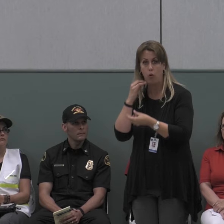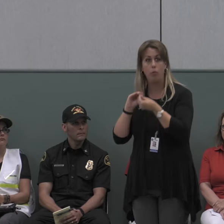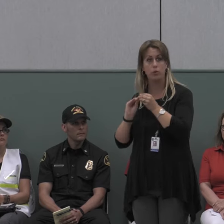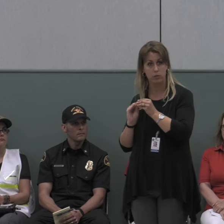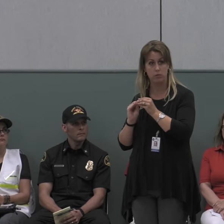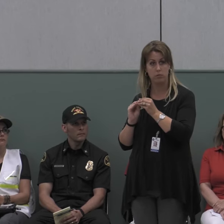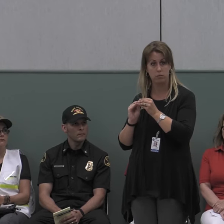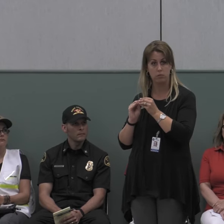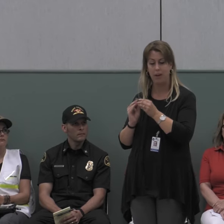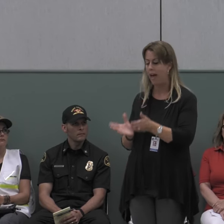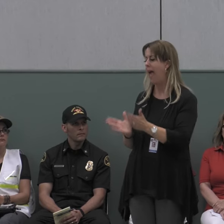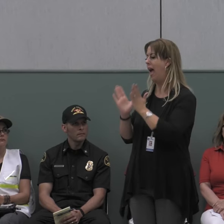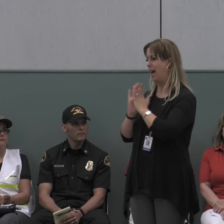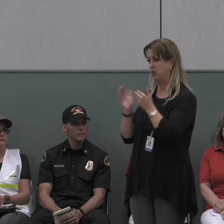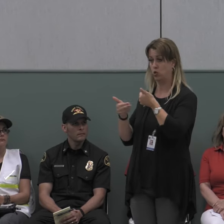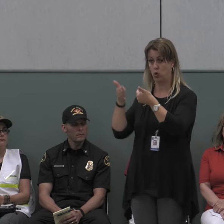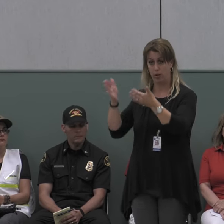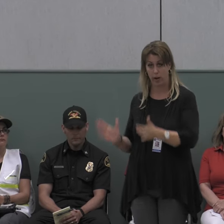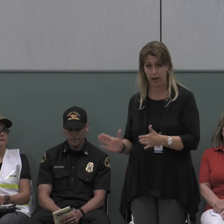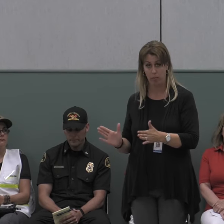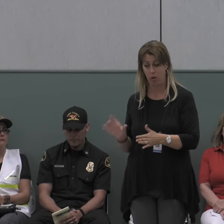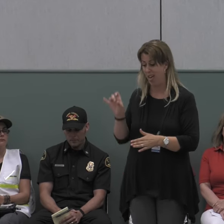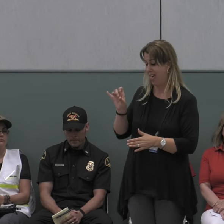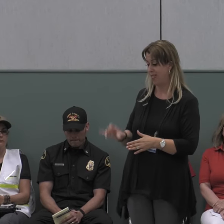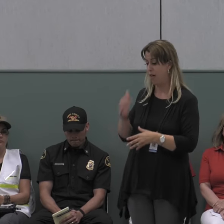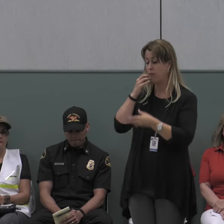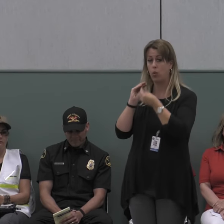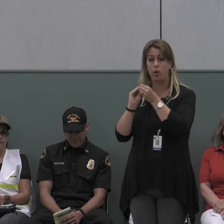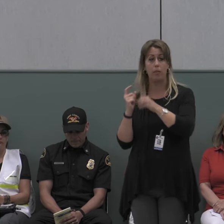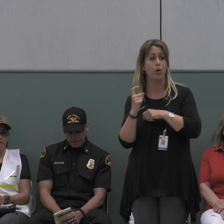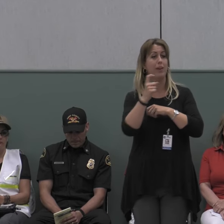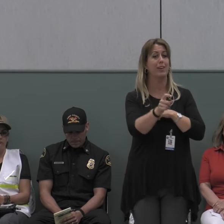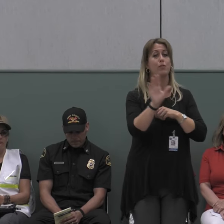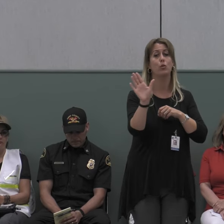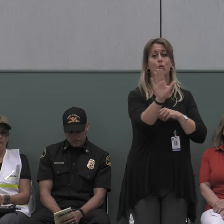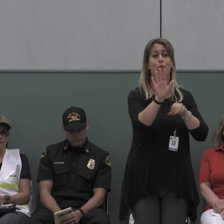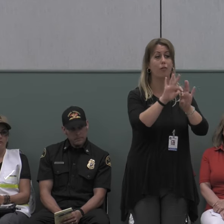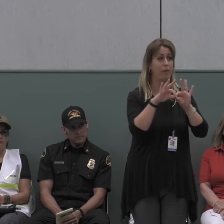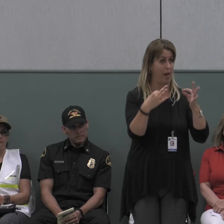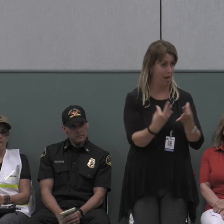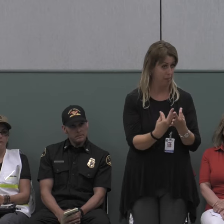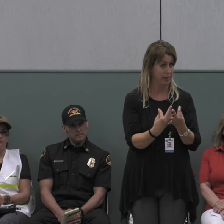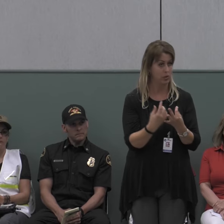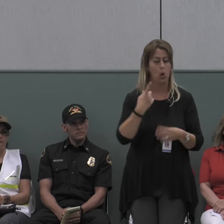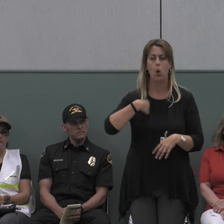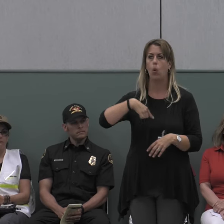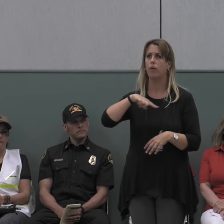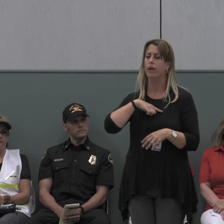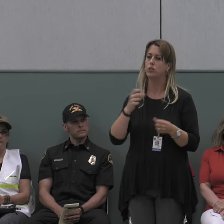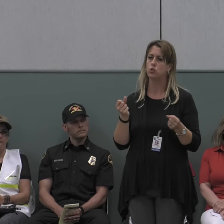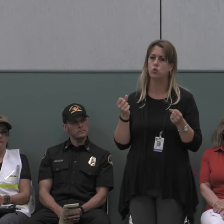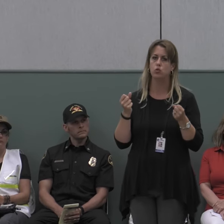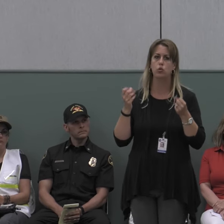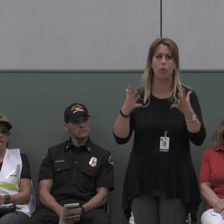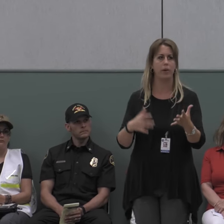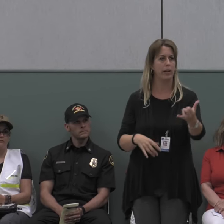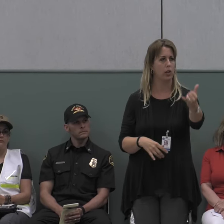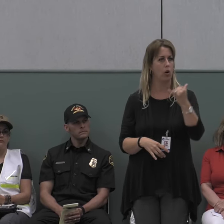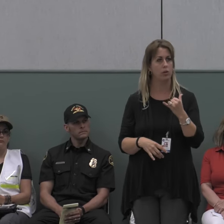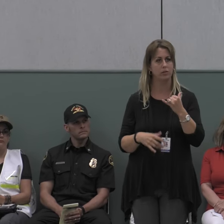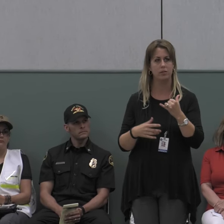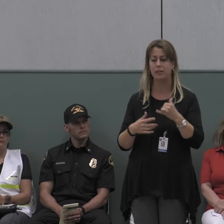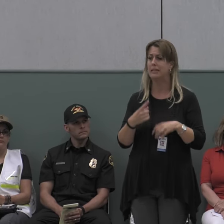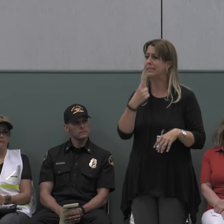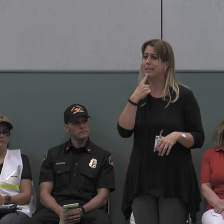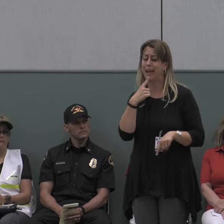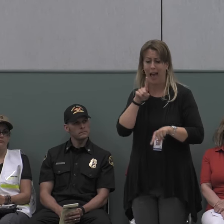get your neighbor's permission and give that number to them. We've had so many calls saying, I can't get a hold of